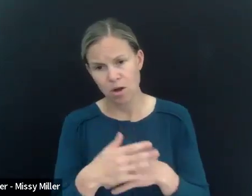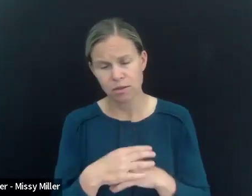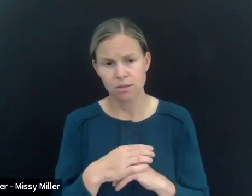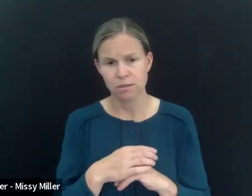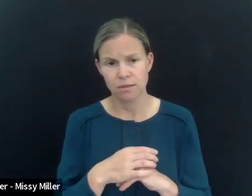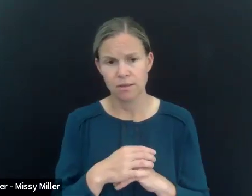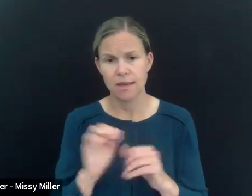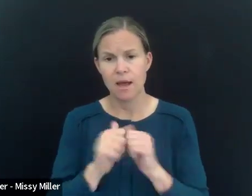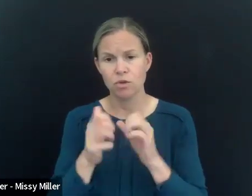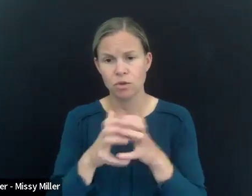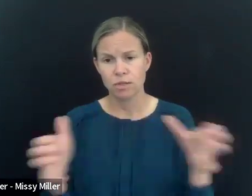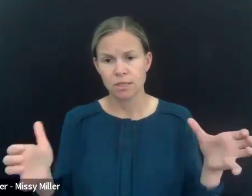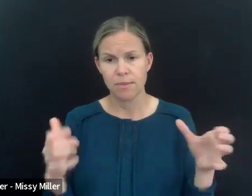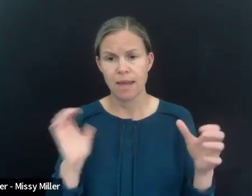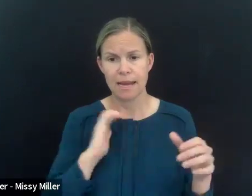expand the profession,